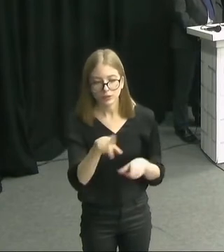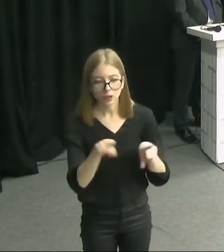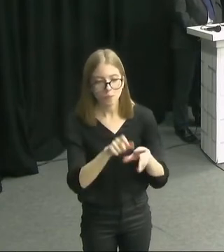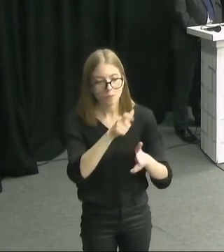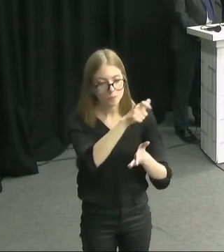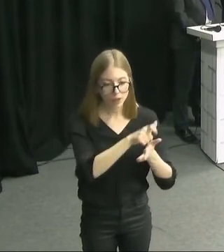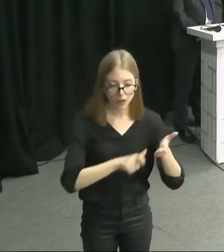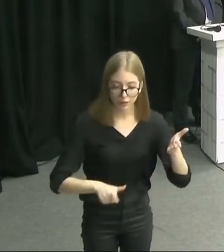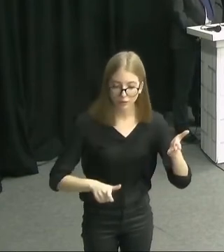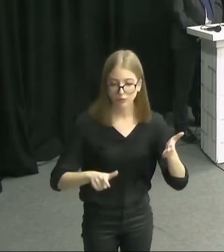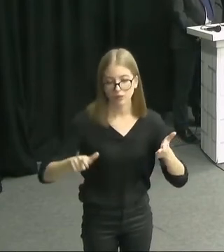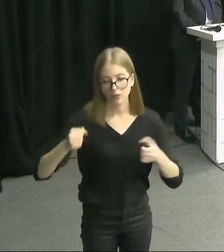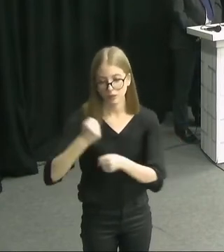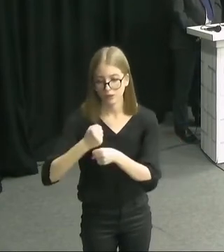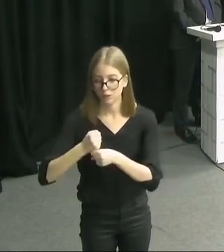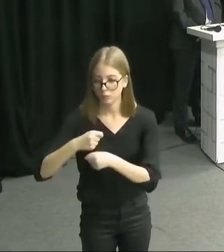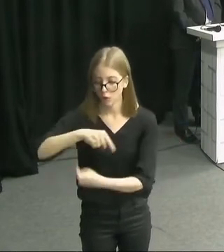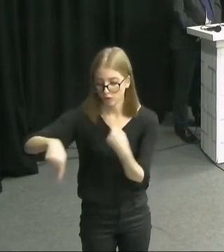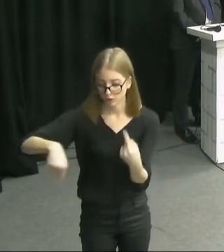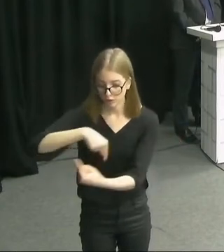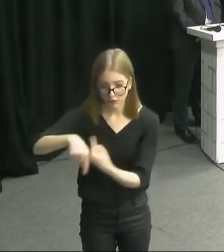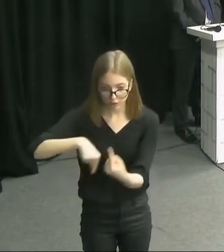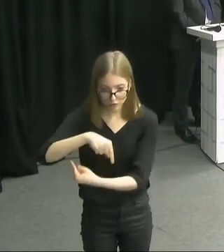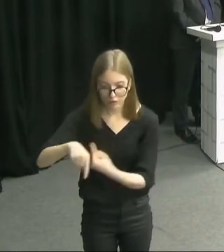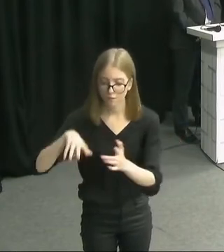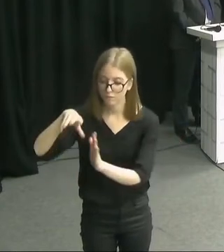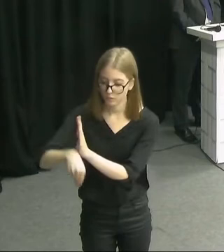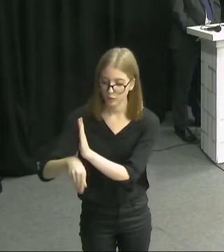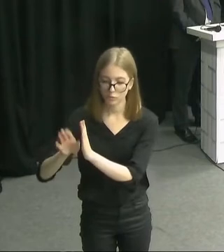He's considered to be a responsible citizen who can make choices for himself.